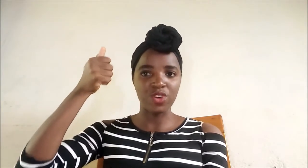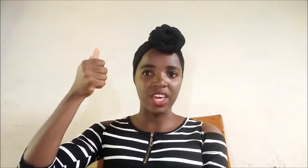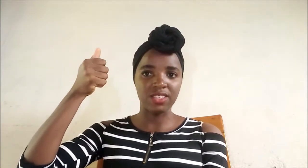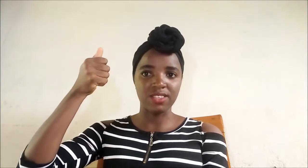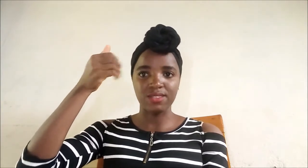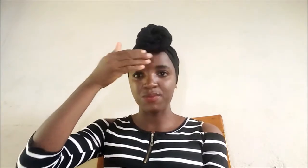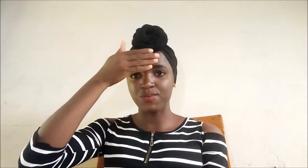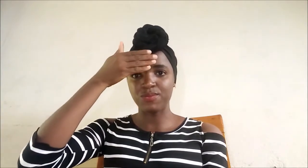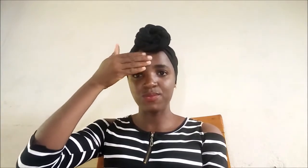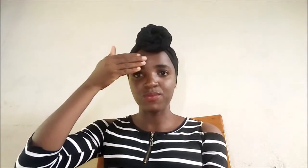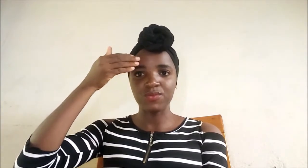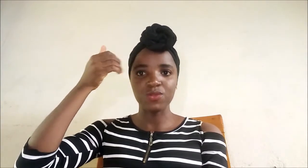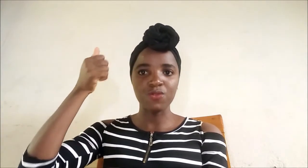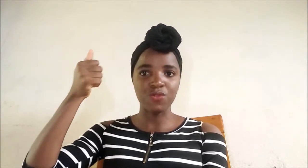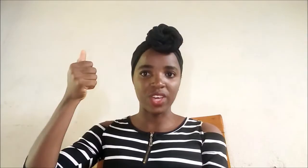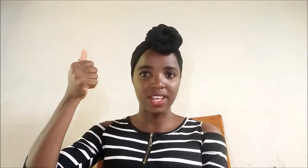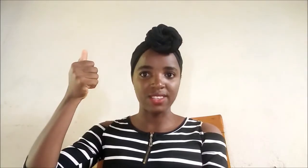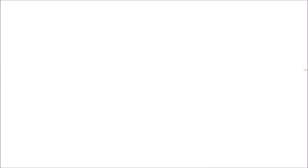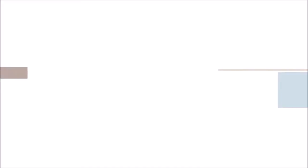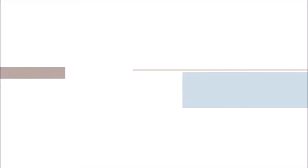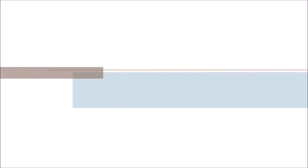Forget, forget.